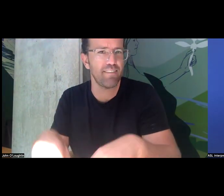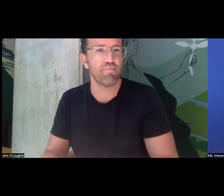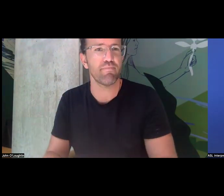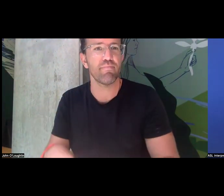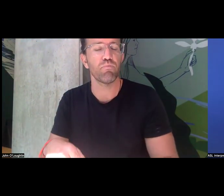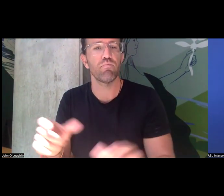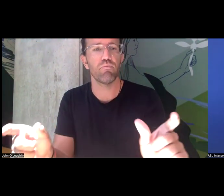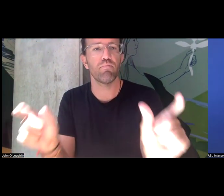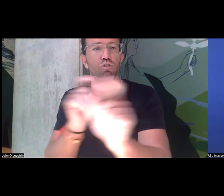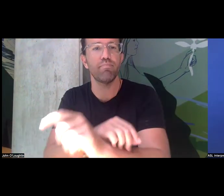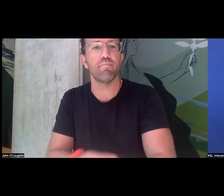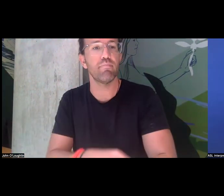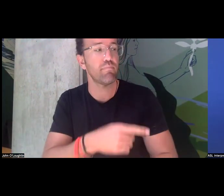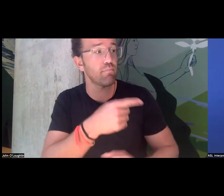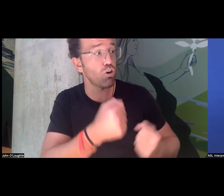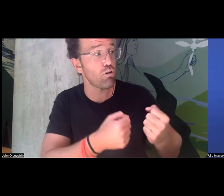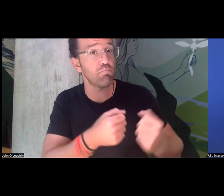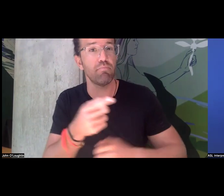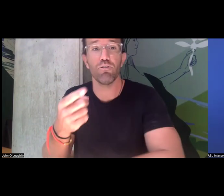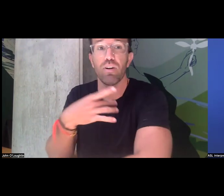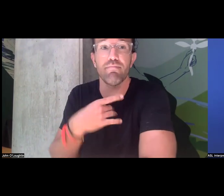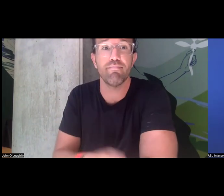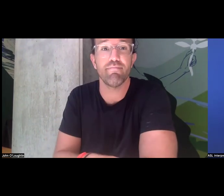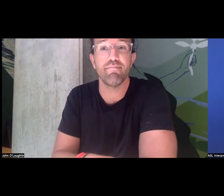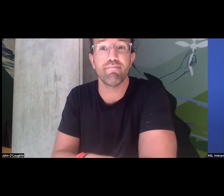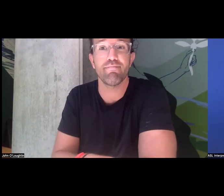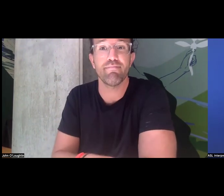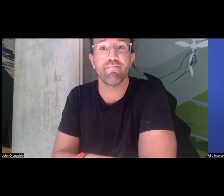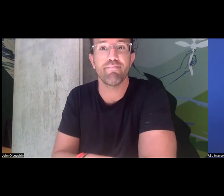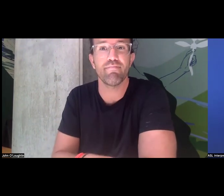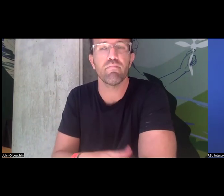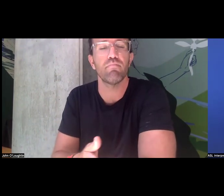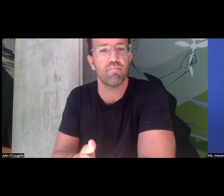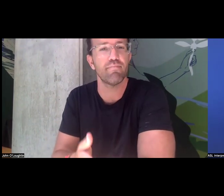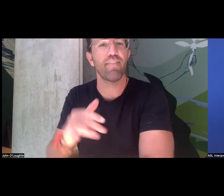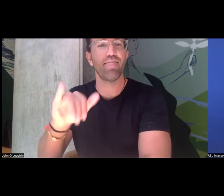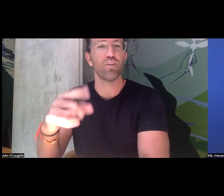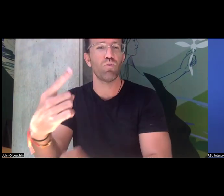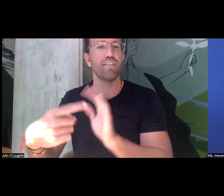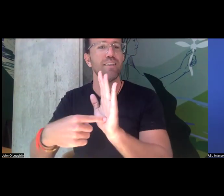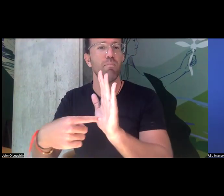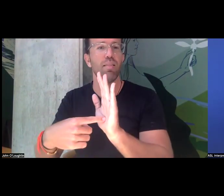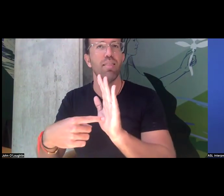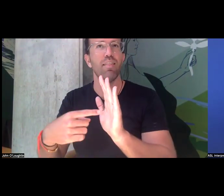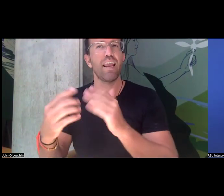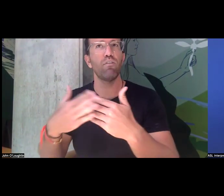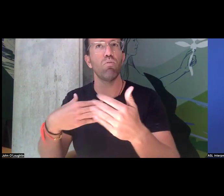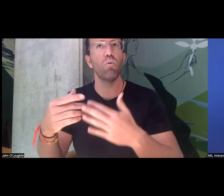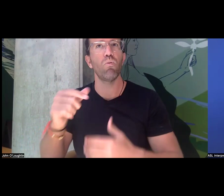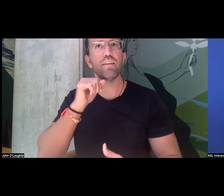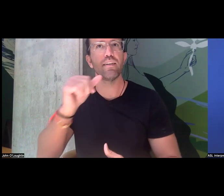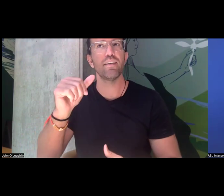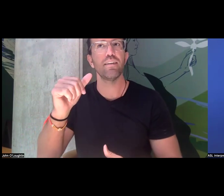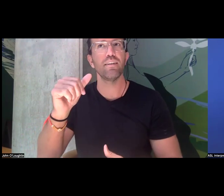you like cars? And you can switch it around. Cars you like? So that's an